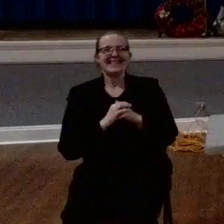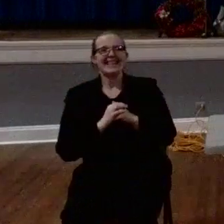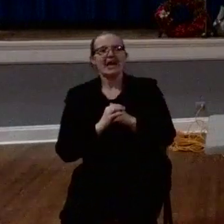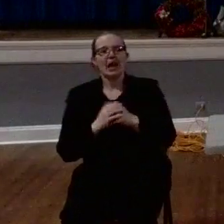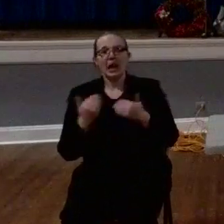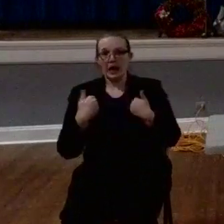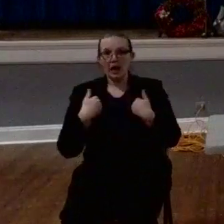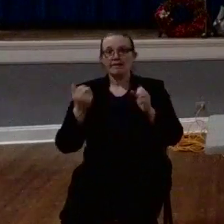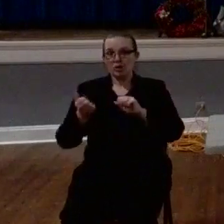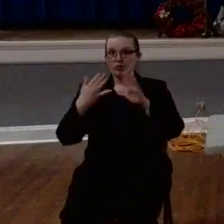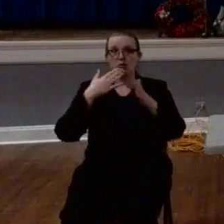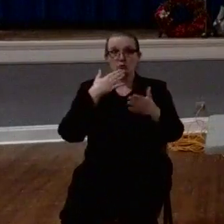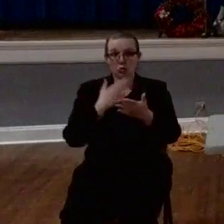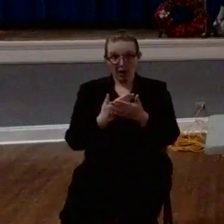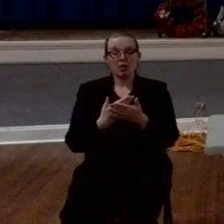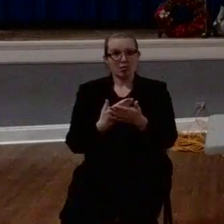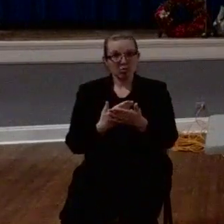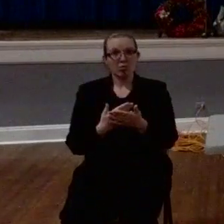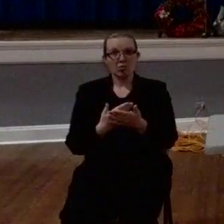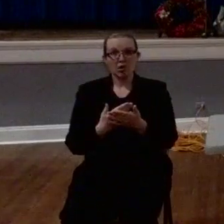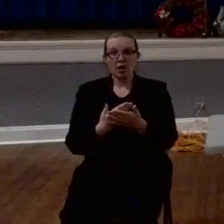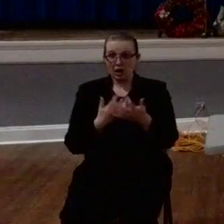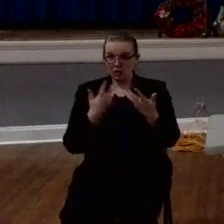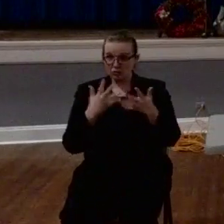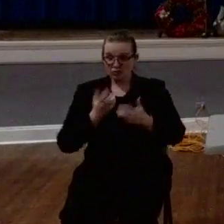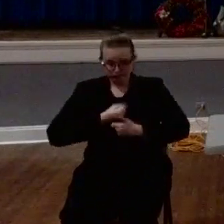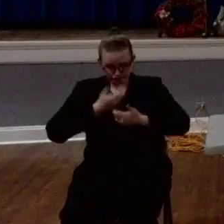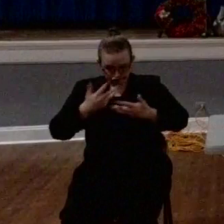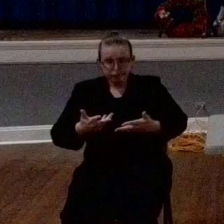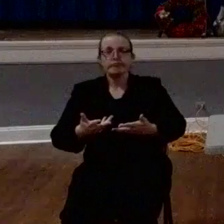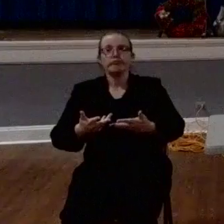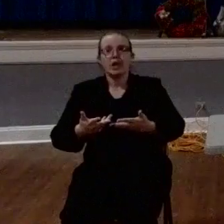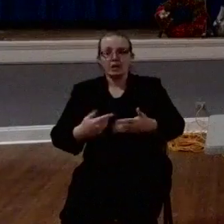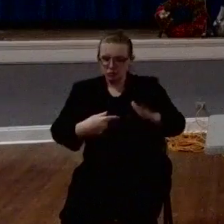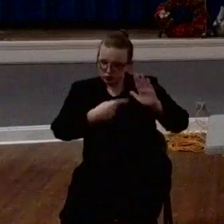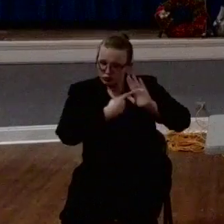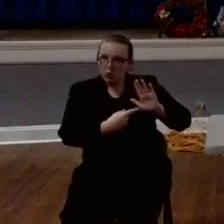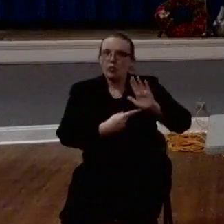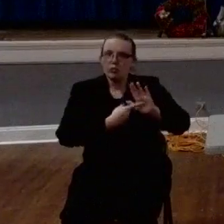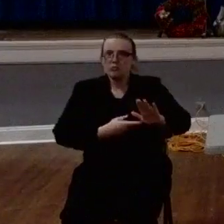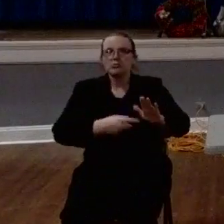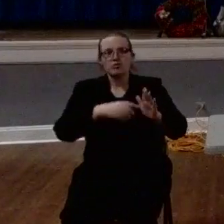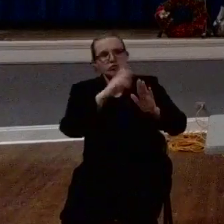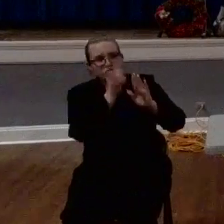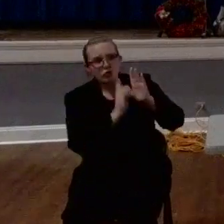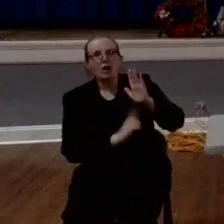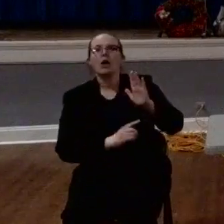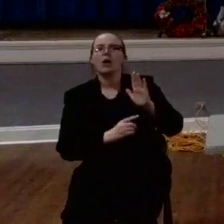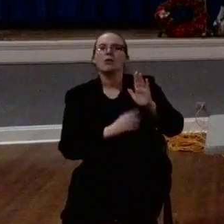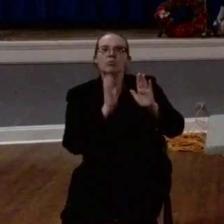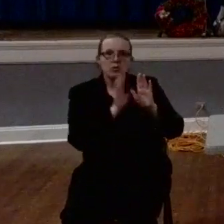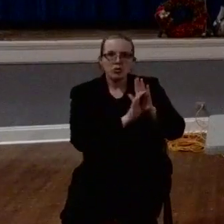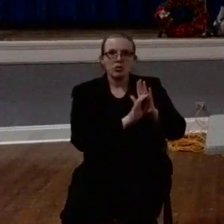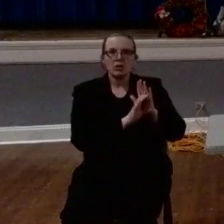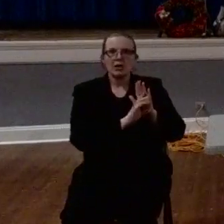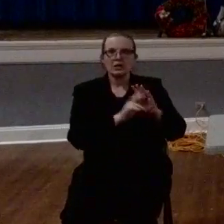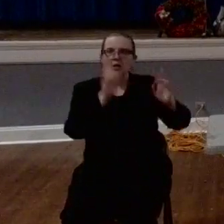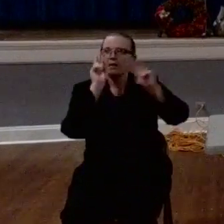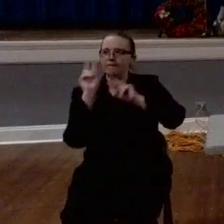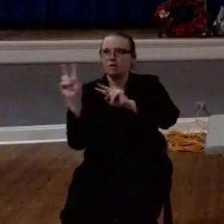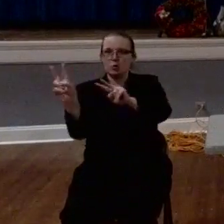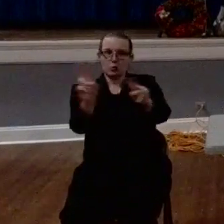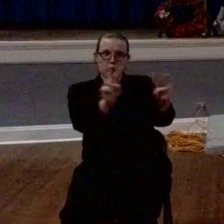Have addressed very well, and you've verbalized it, and you have depicted it in drawings and renderings, and that is the